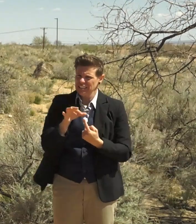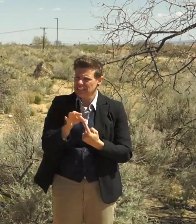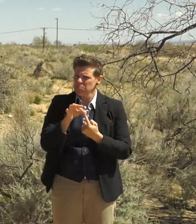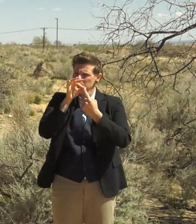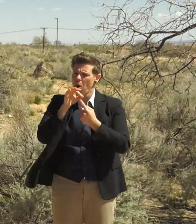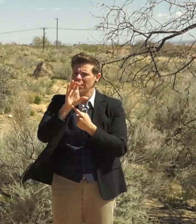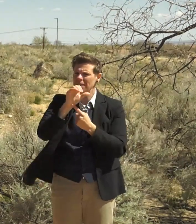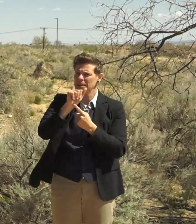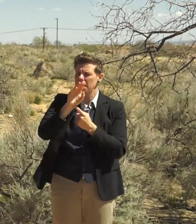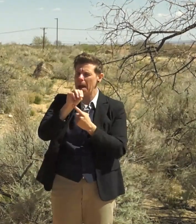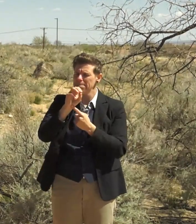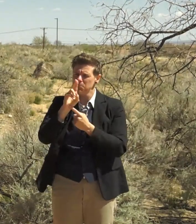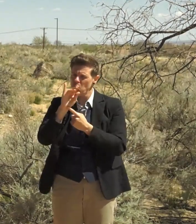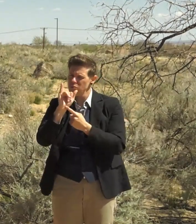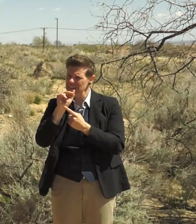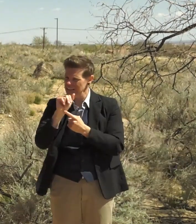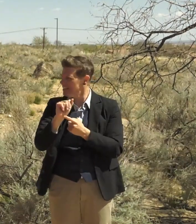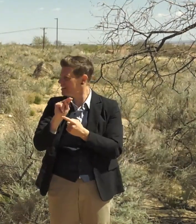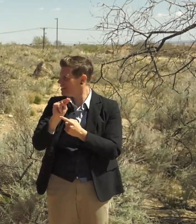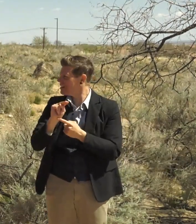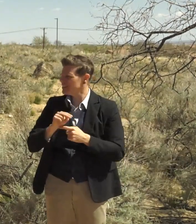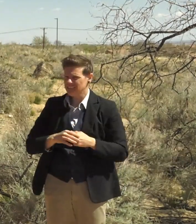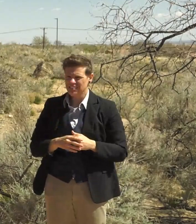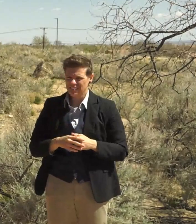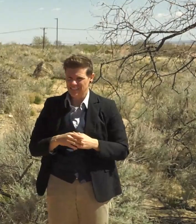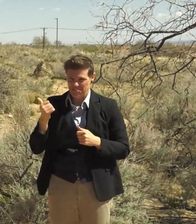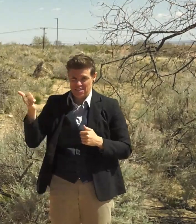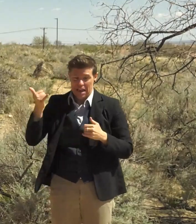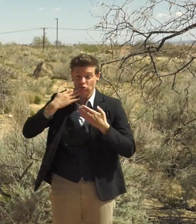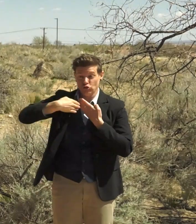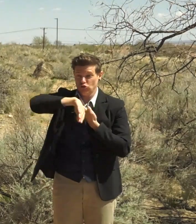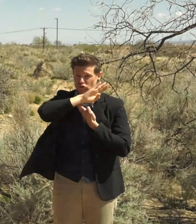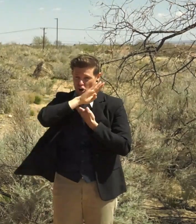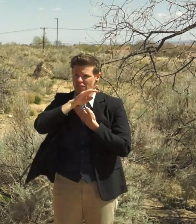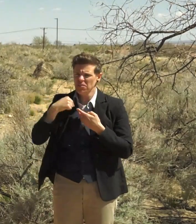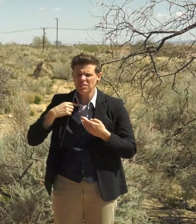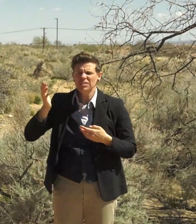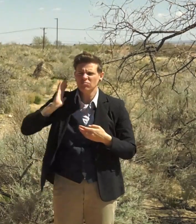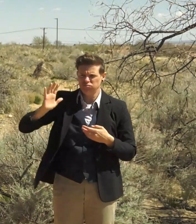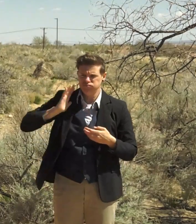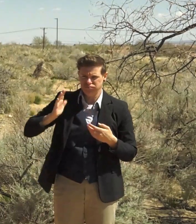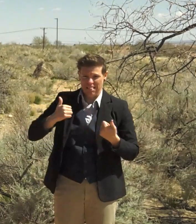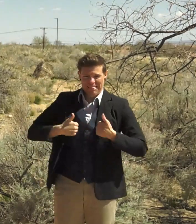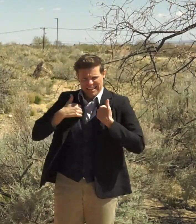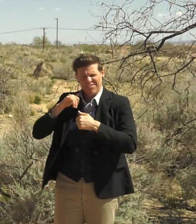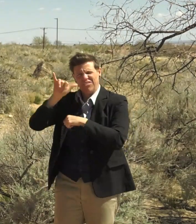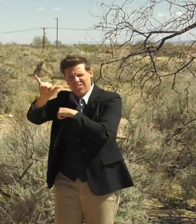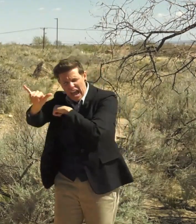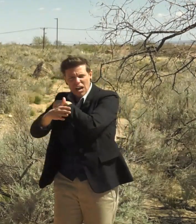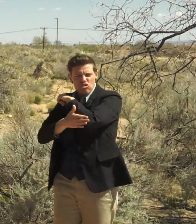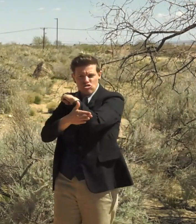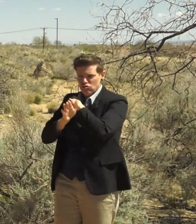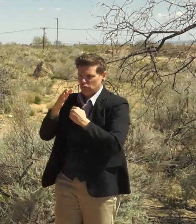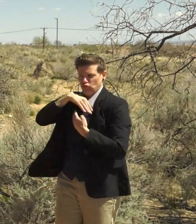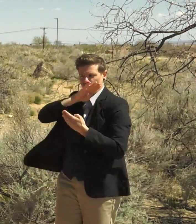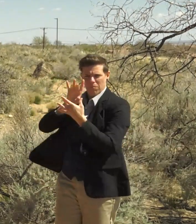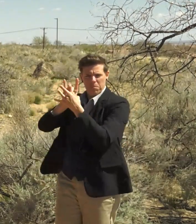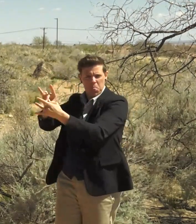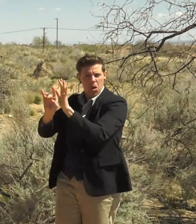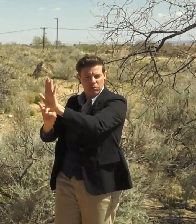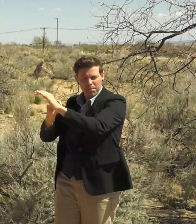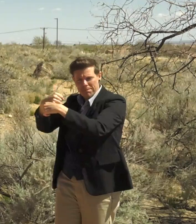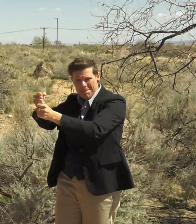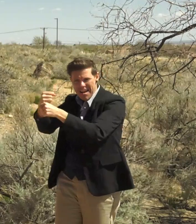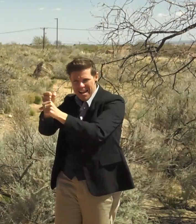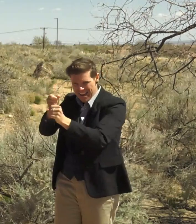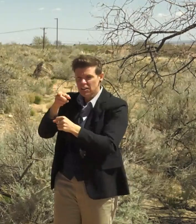on this. Almost every Cambodian wears one of these every day. And they do it for things like pollution and dust, but they also do it